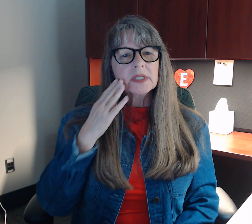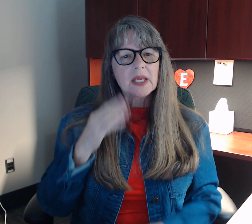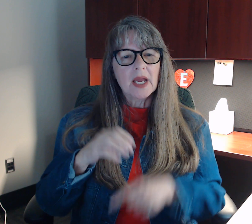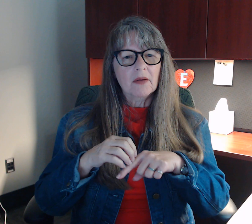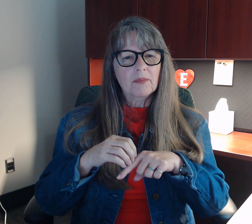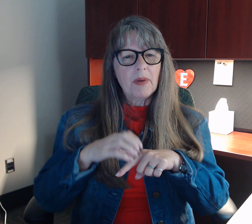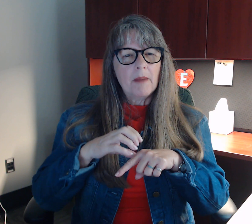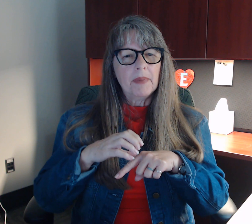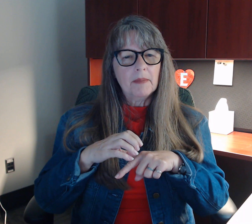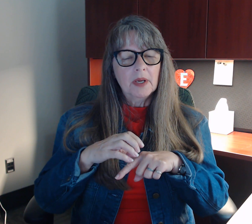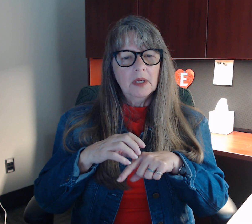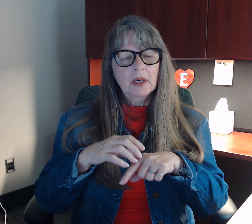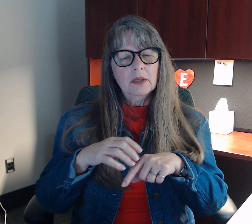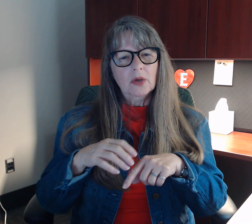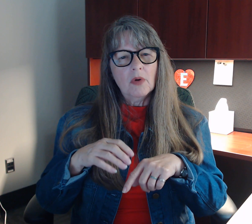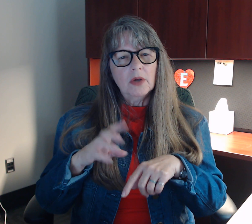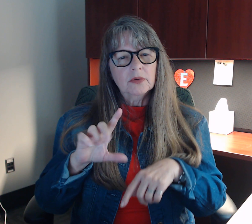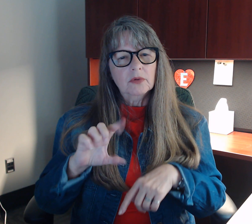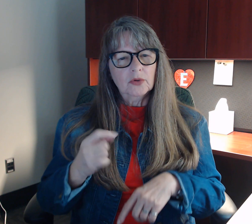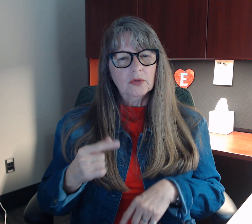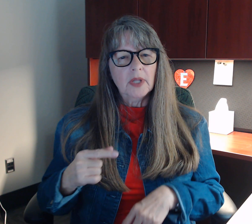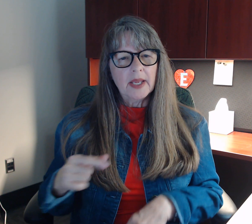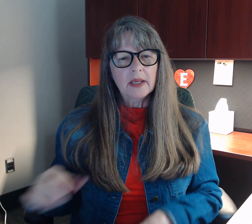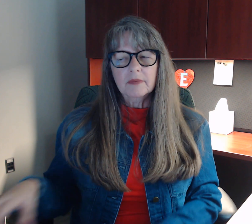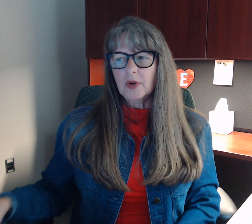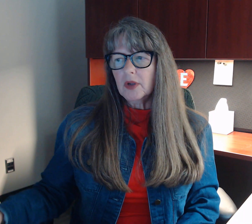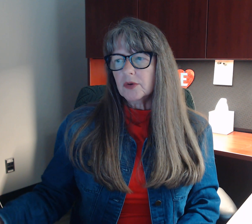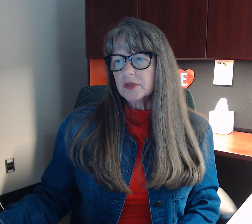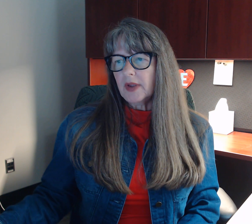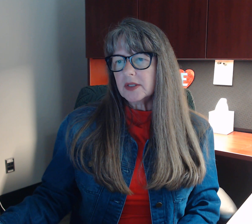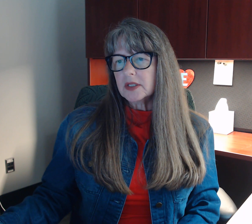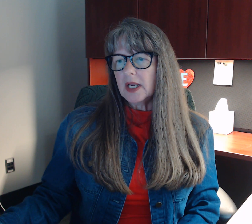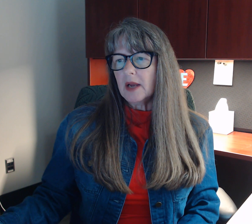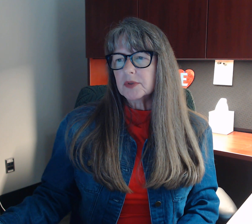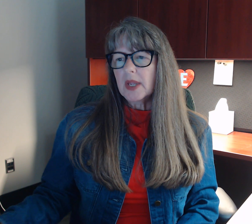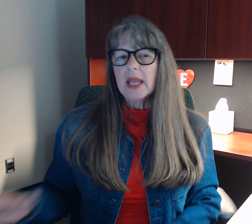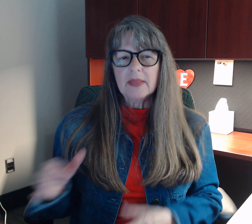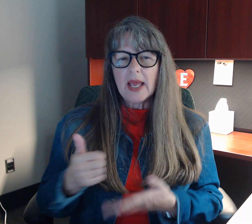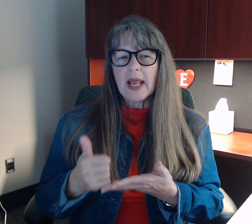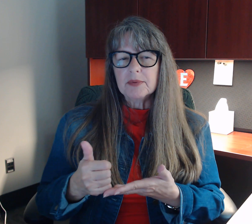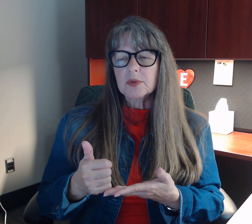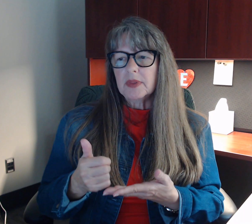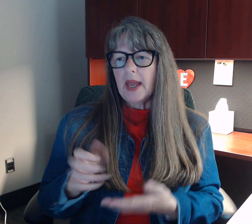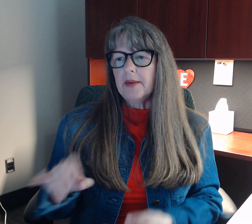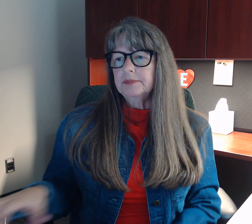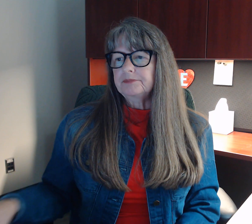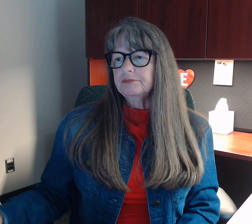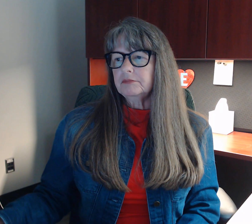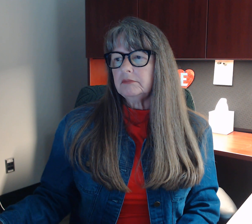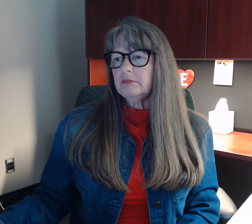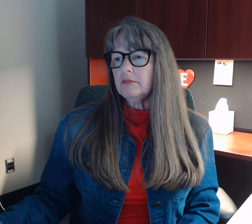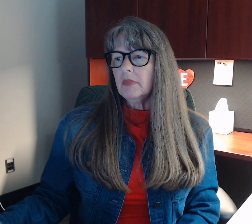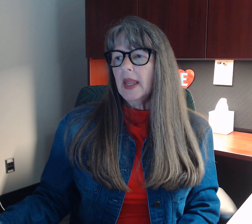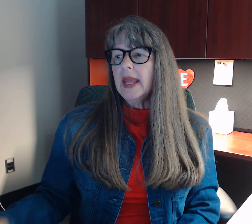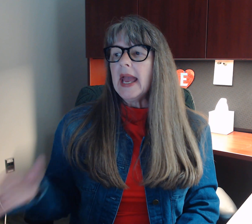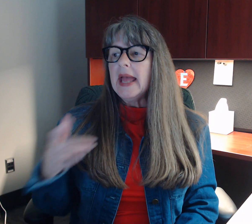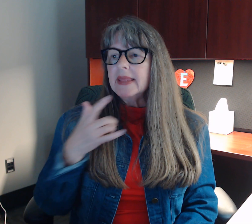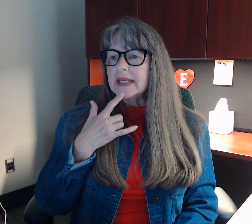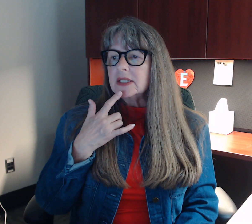kind of pop up, on your leg. Varicose veins, that helps with that. And so